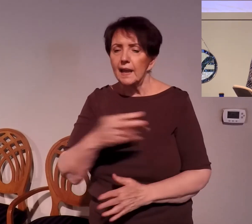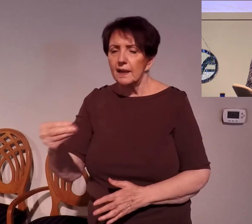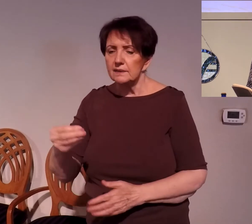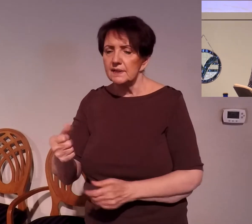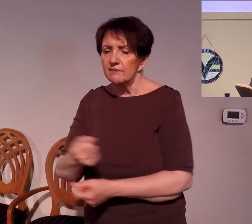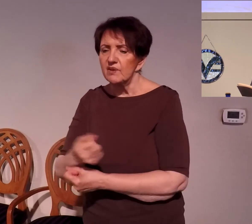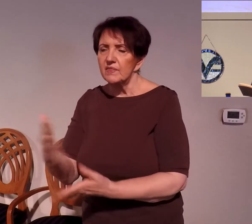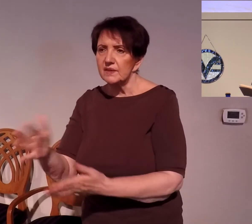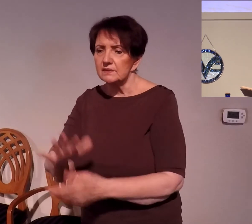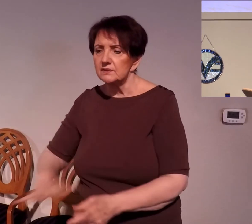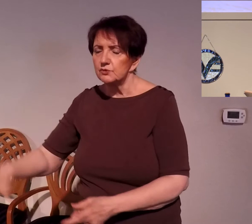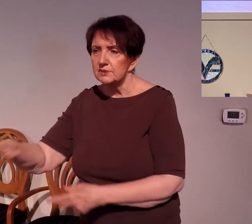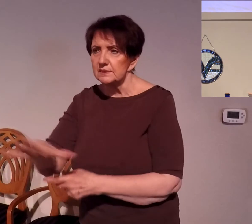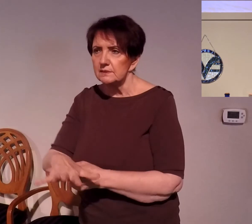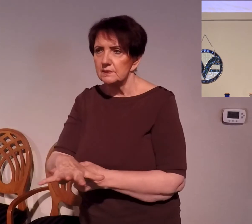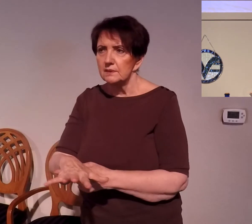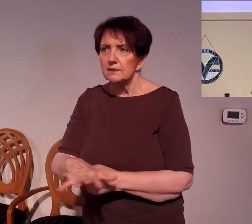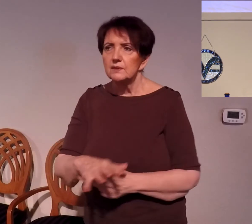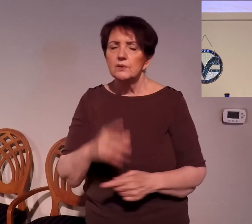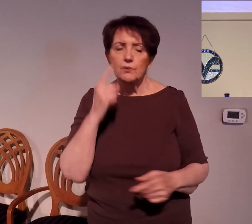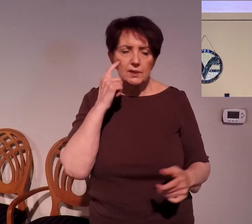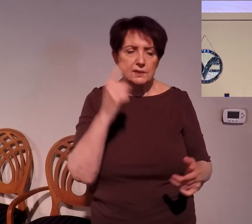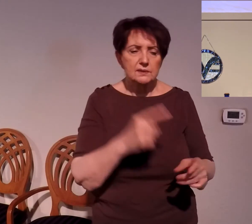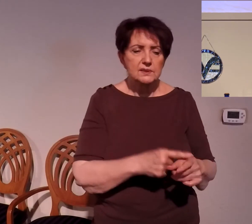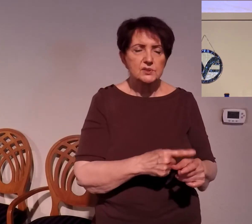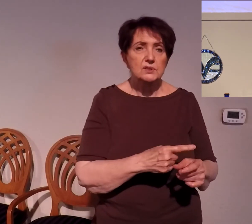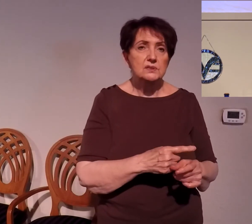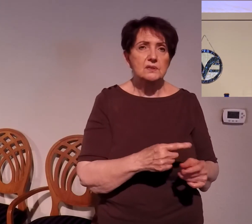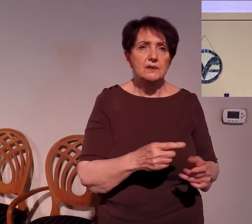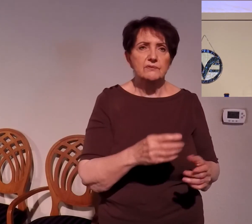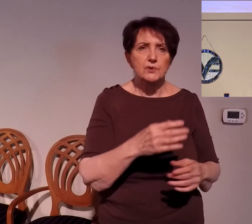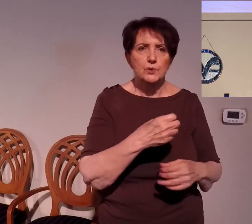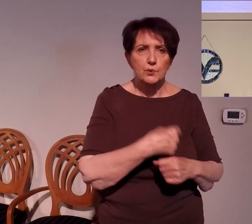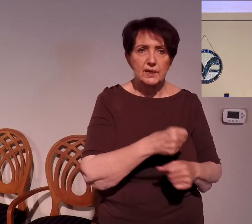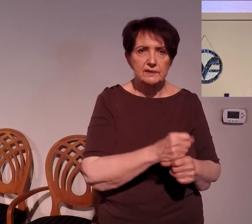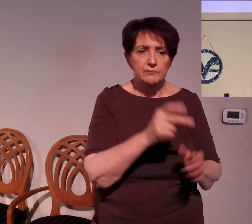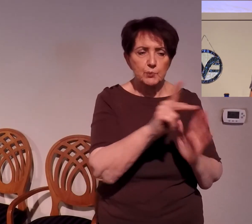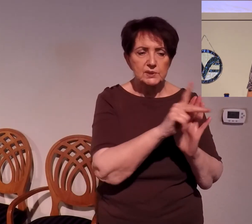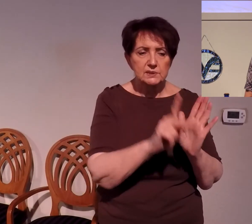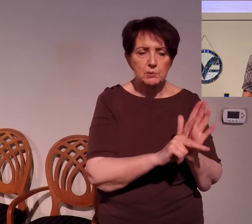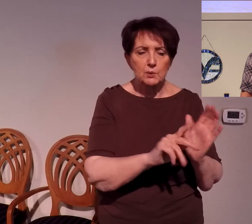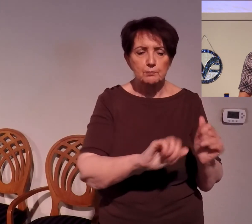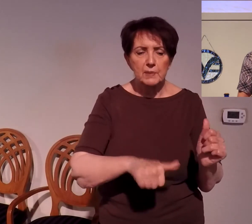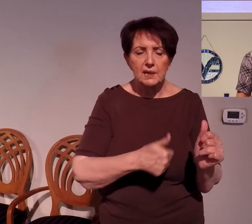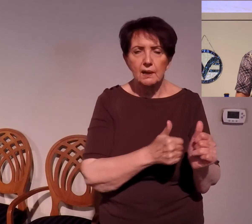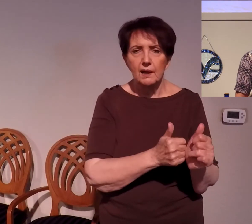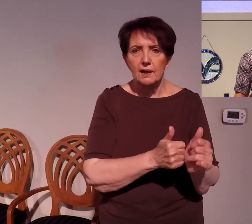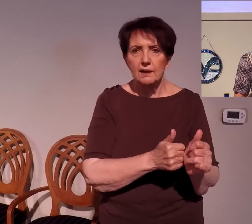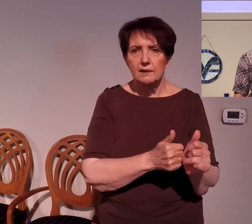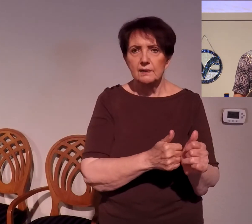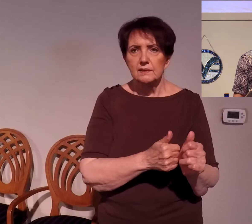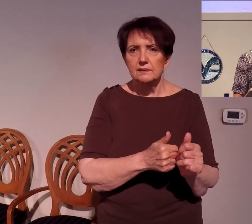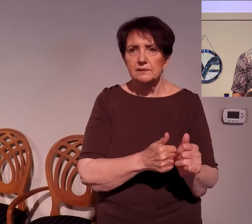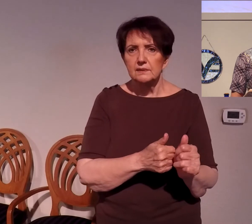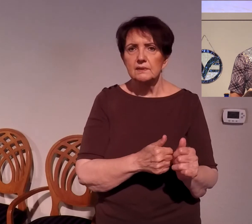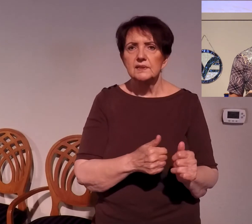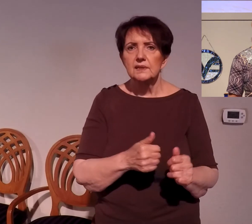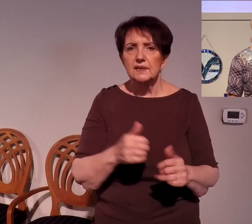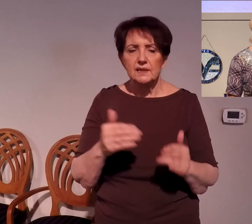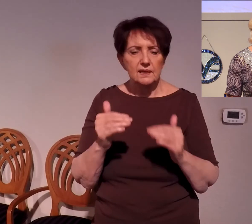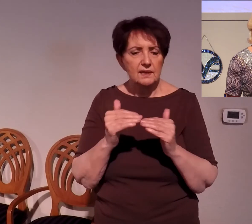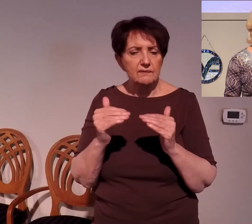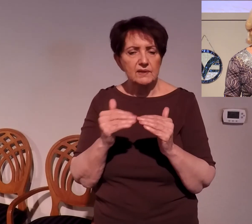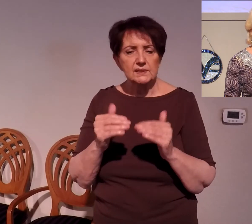is a recognition of the creative principle behind the eternal process of creation, even as it is within creation. It